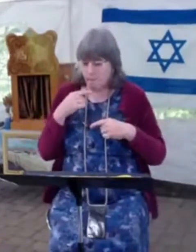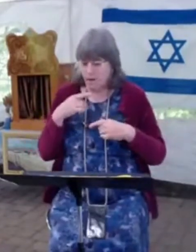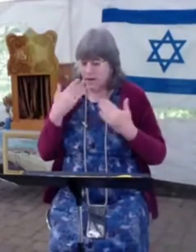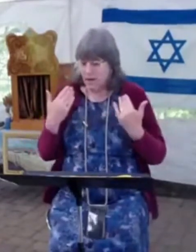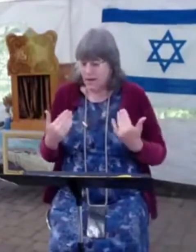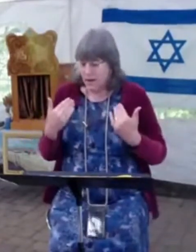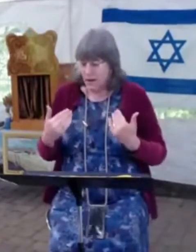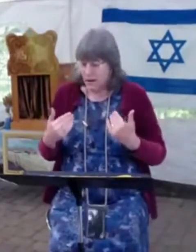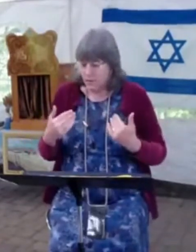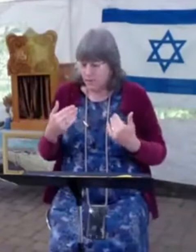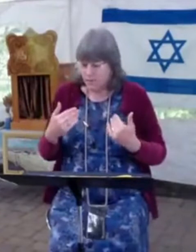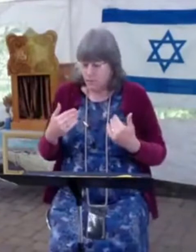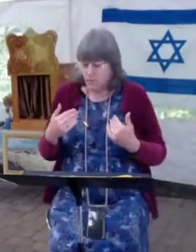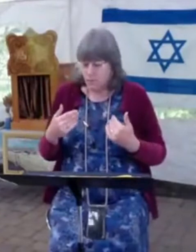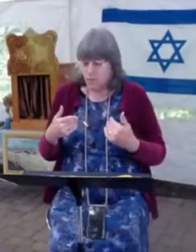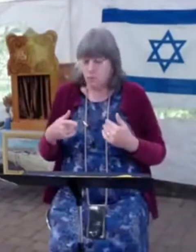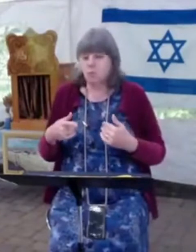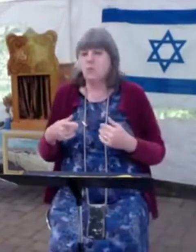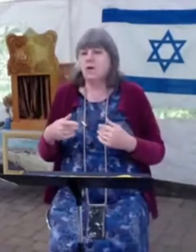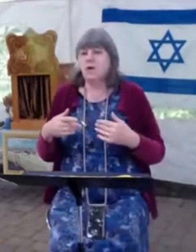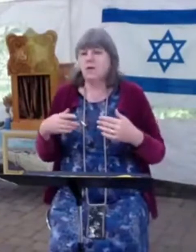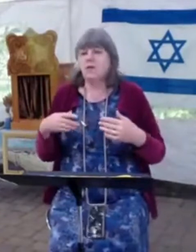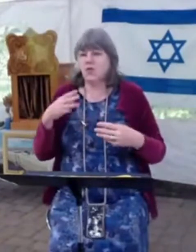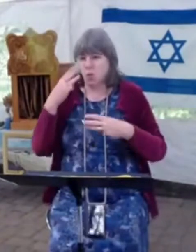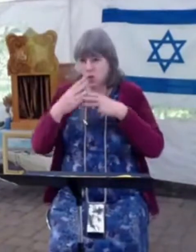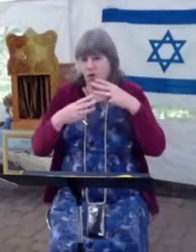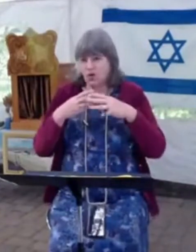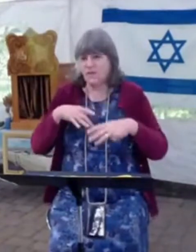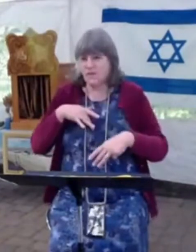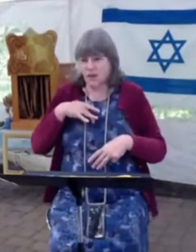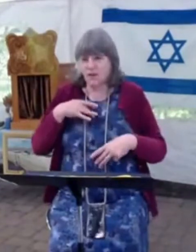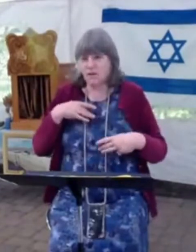Today, the world feels at war.